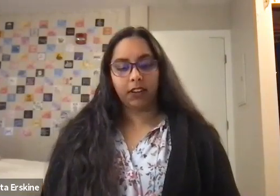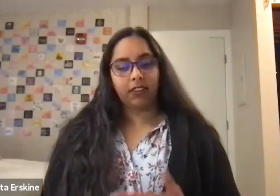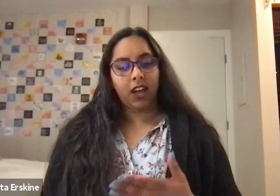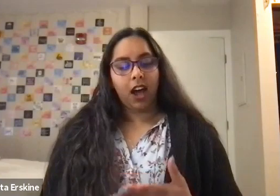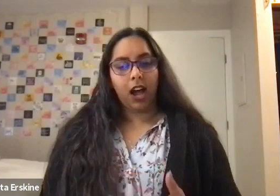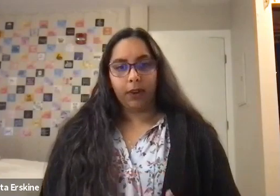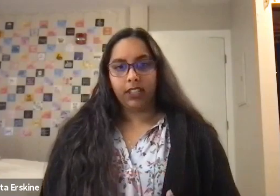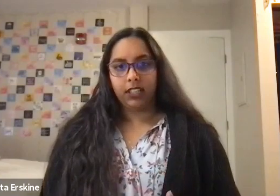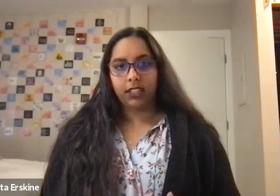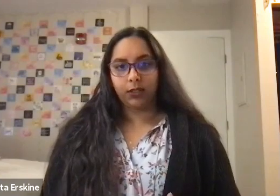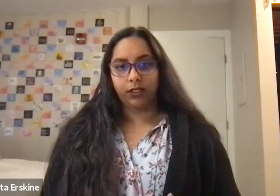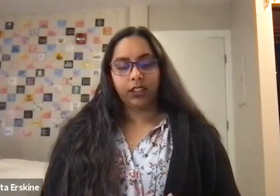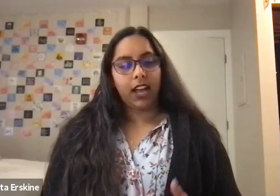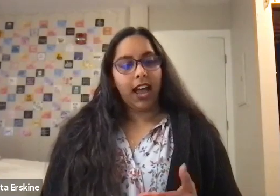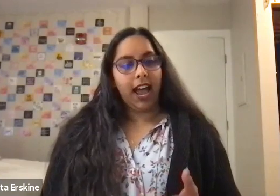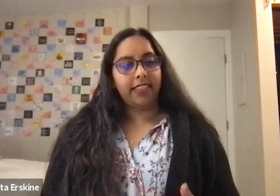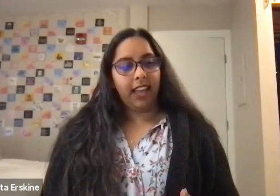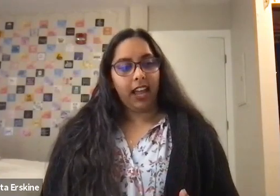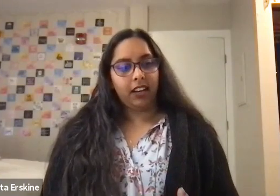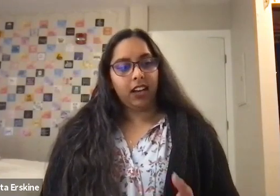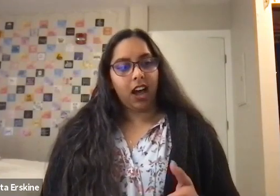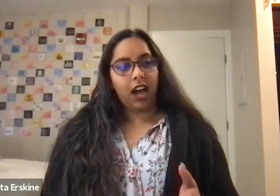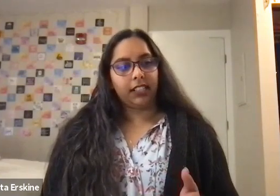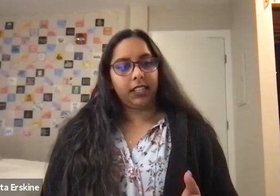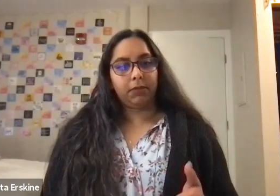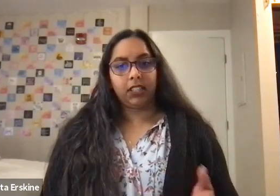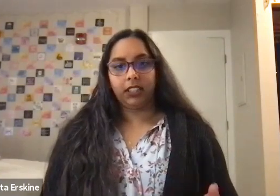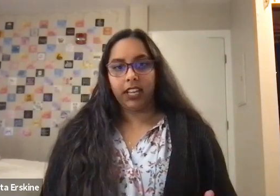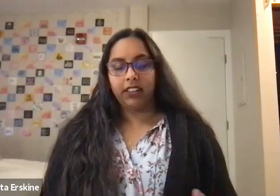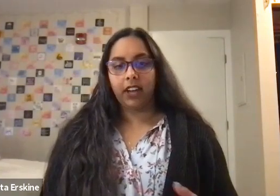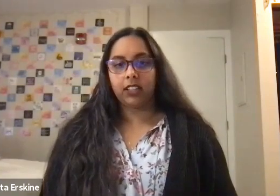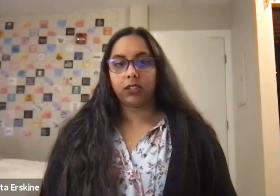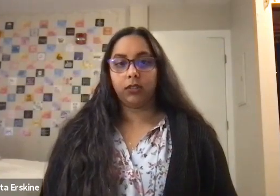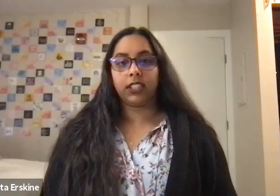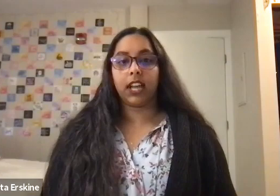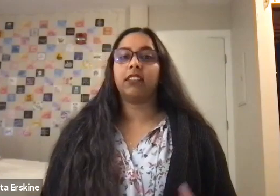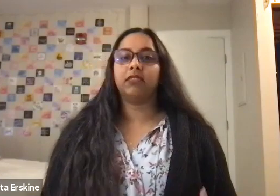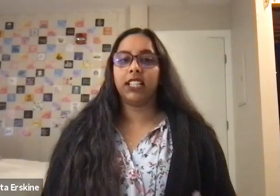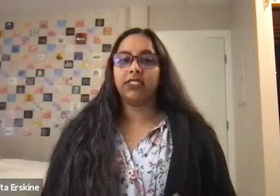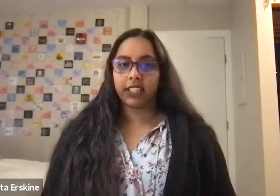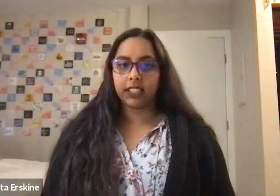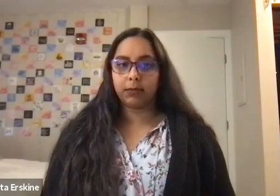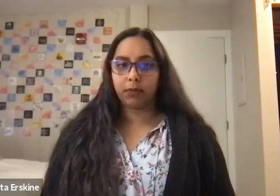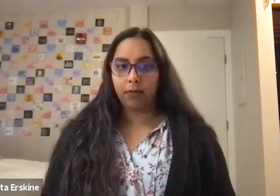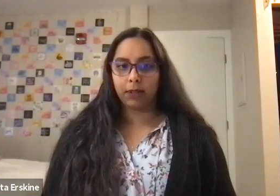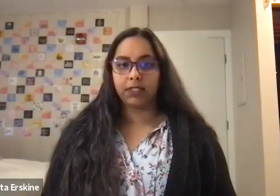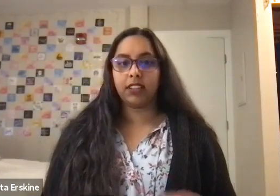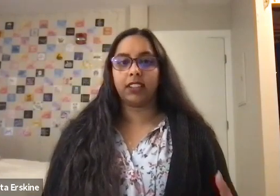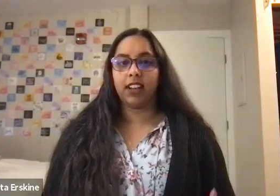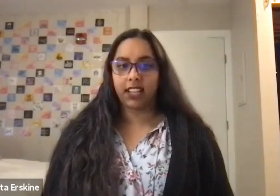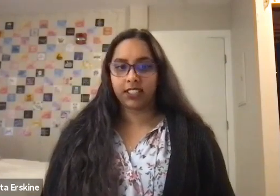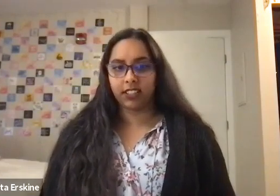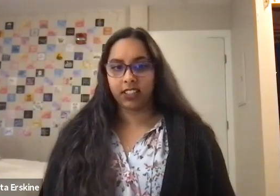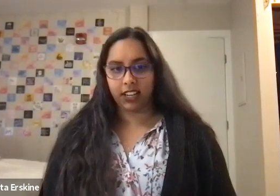theme of, I went to the school and then I seemed to leave and the school was like, let's fix this problem so